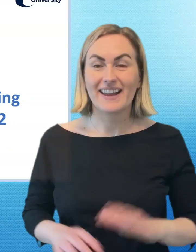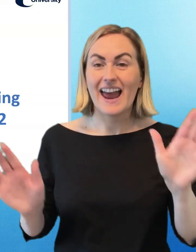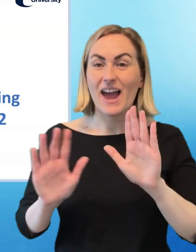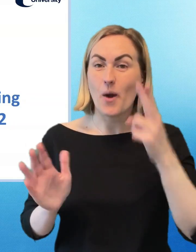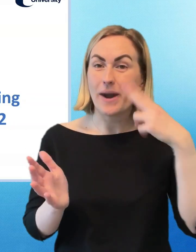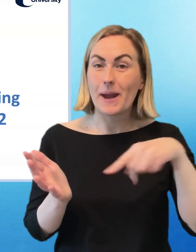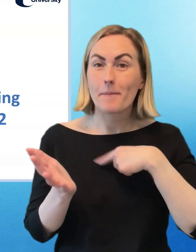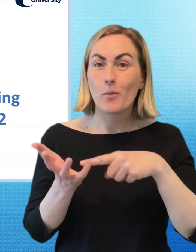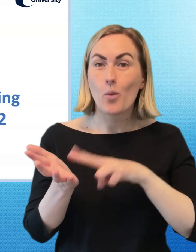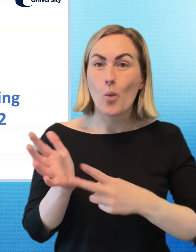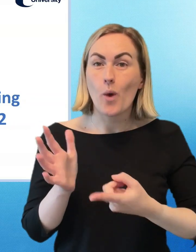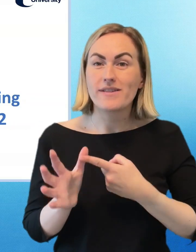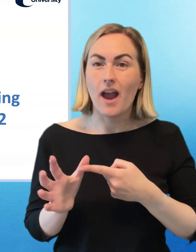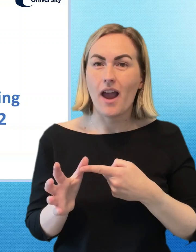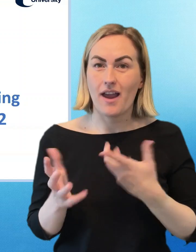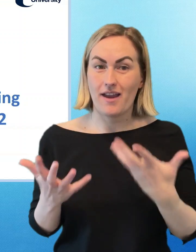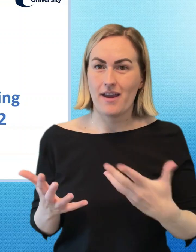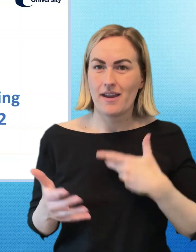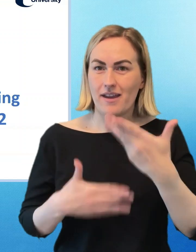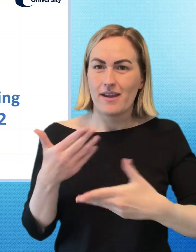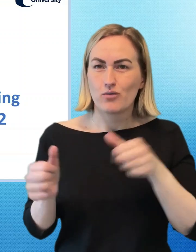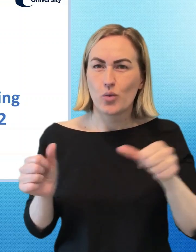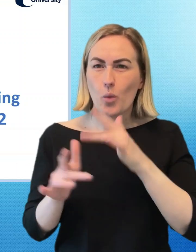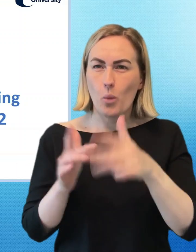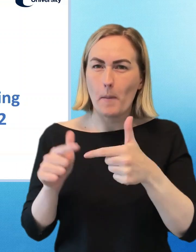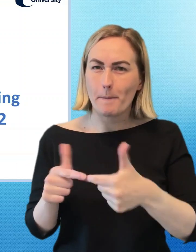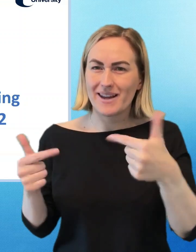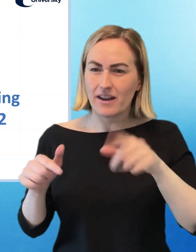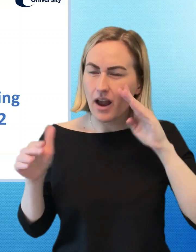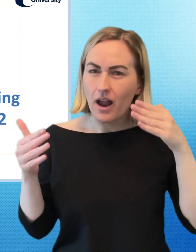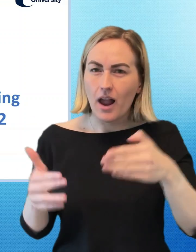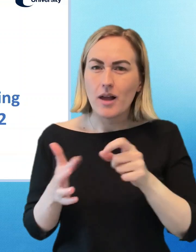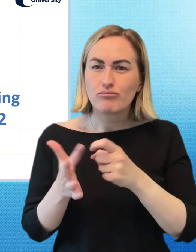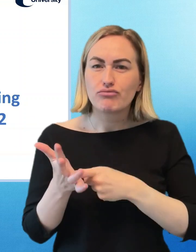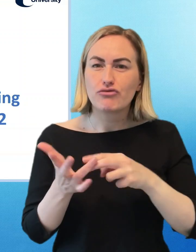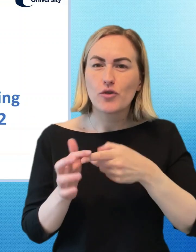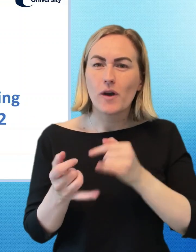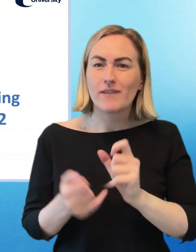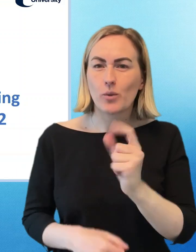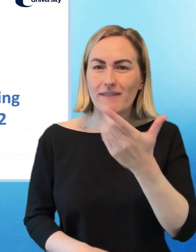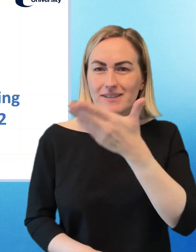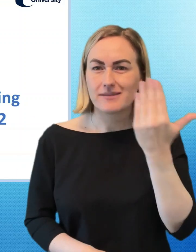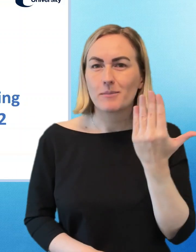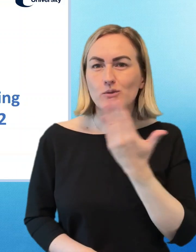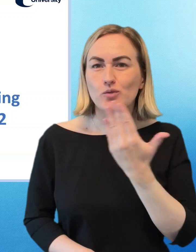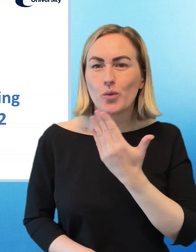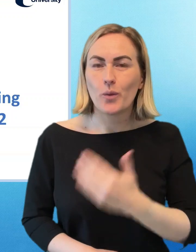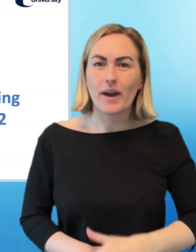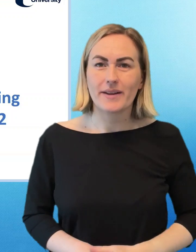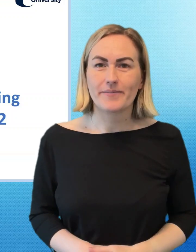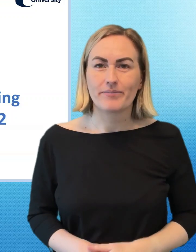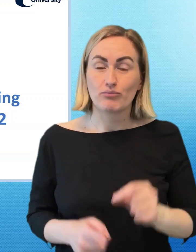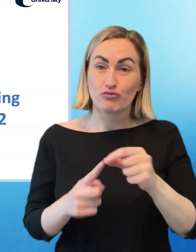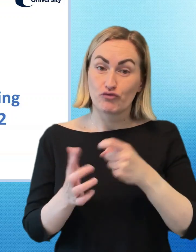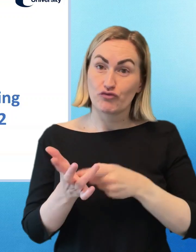Hello, my name is Una Began, and this is a short webinar to describe the design of the PROFESS 12 Summer School.